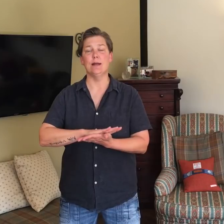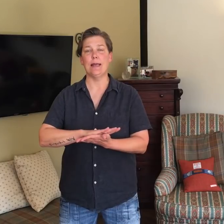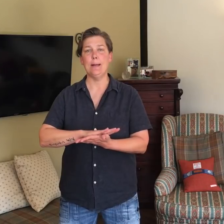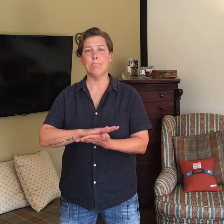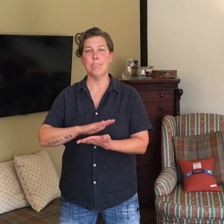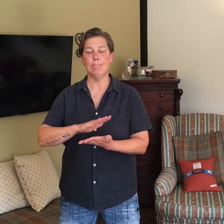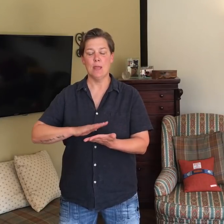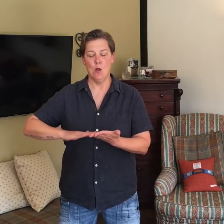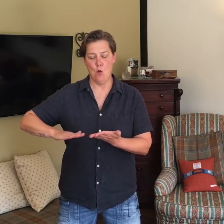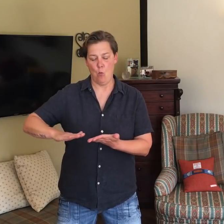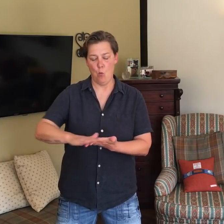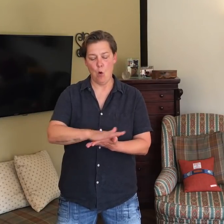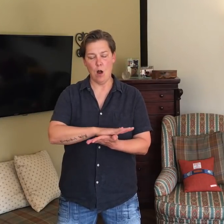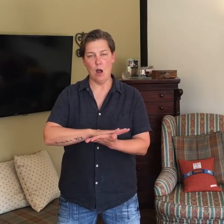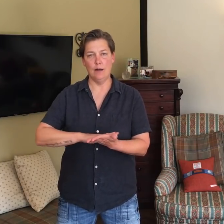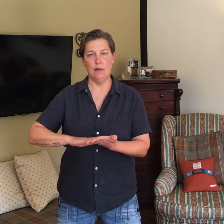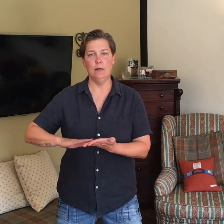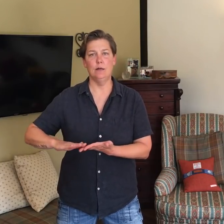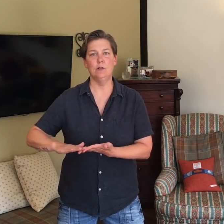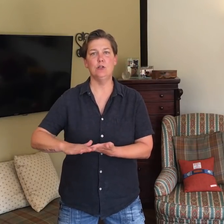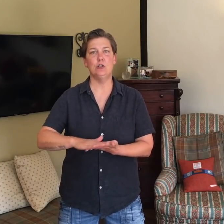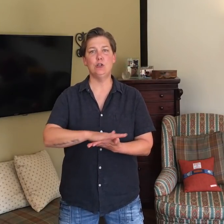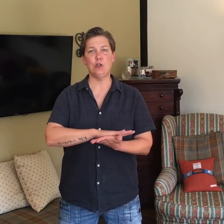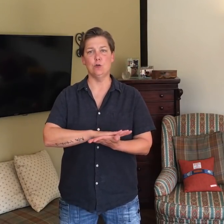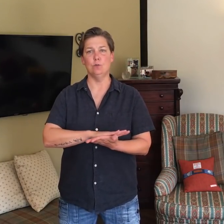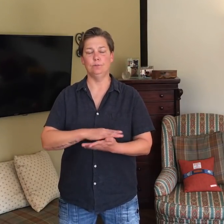again. 1, 2.